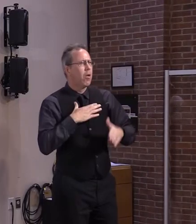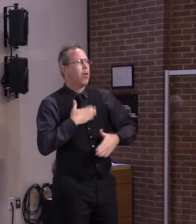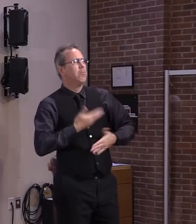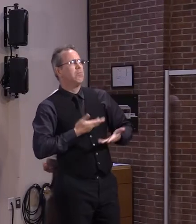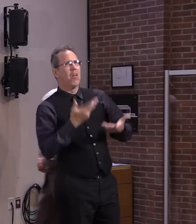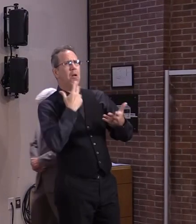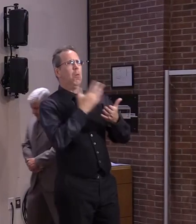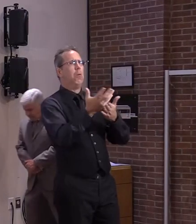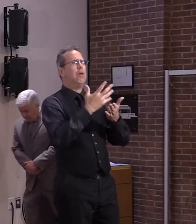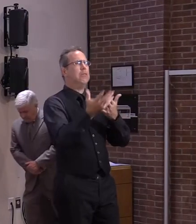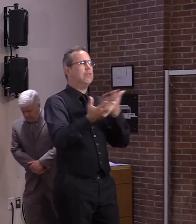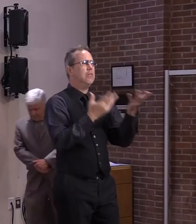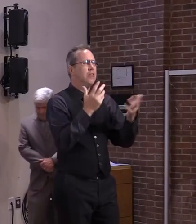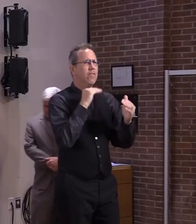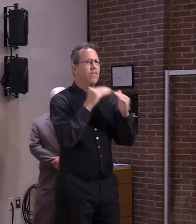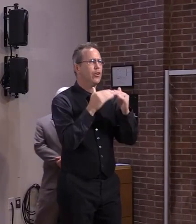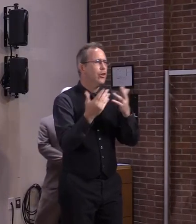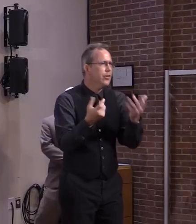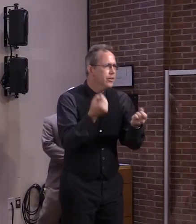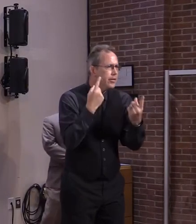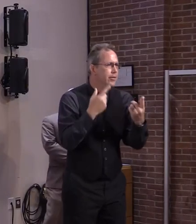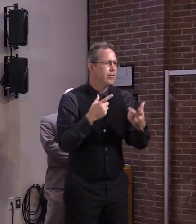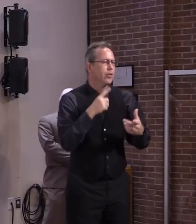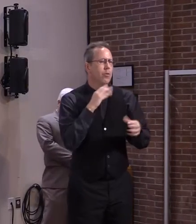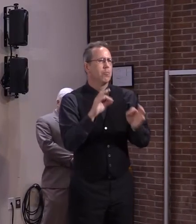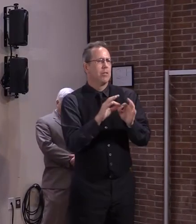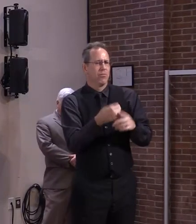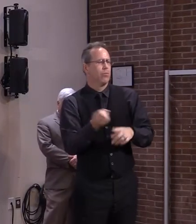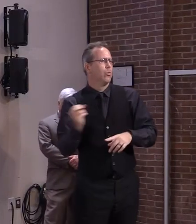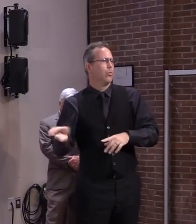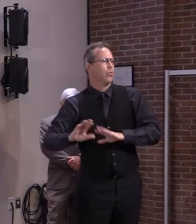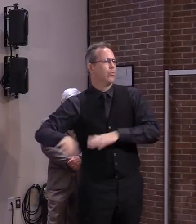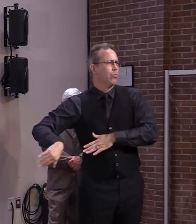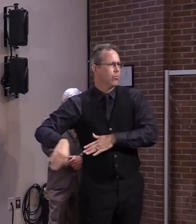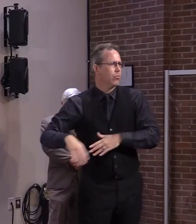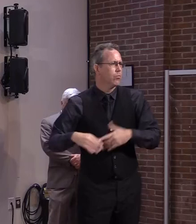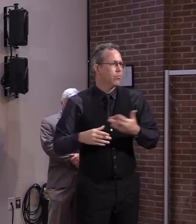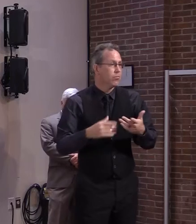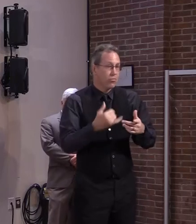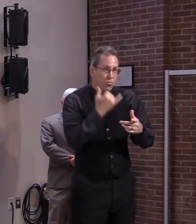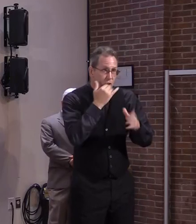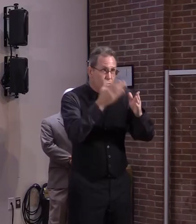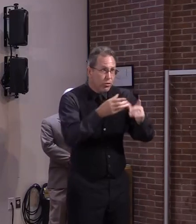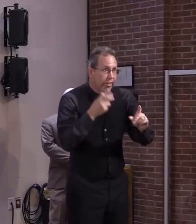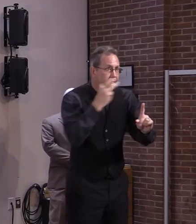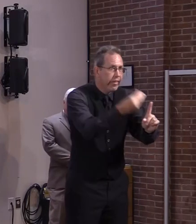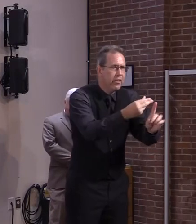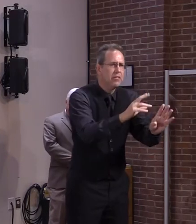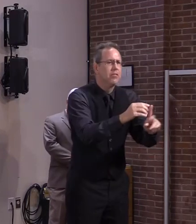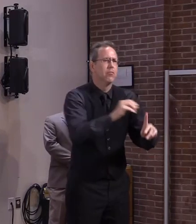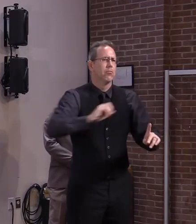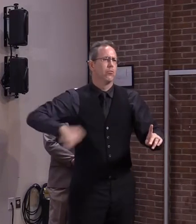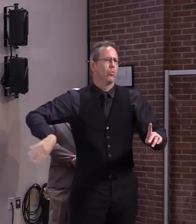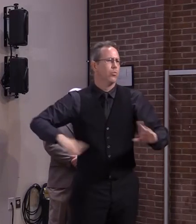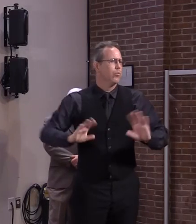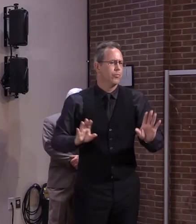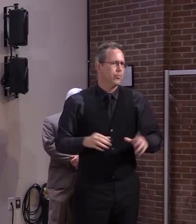may not benefit from it versus not having a dose for someone who needs it badly. So